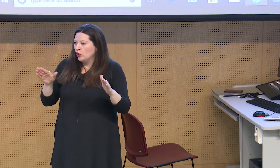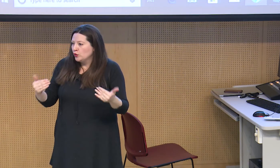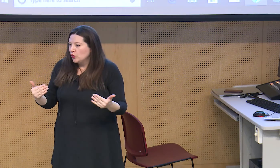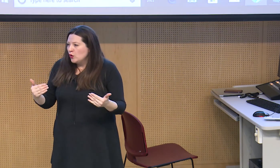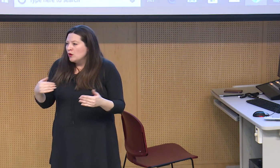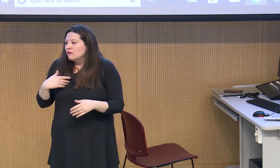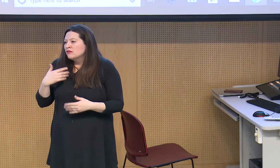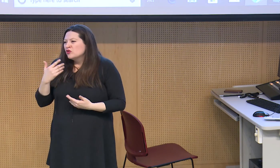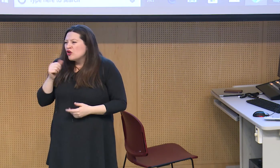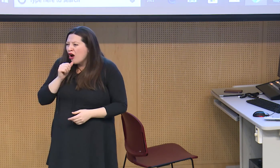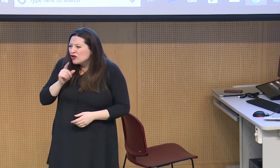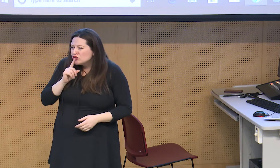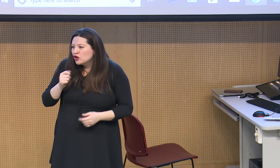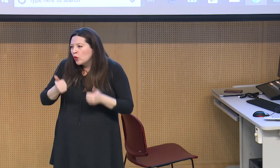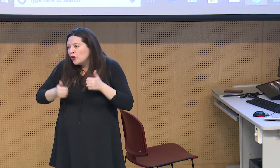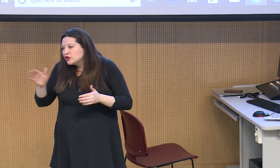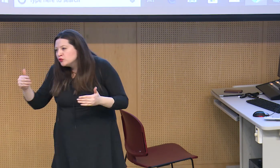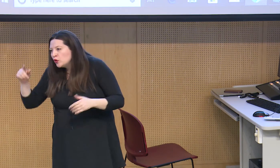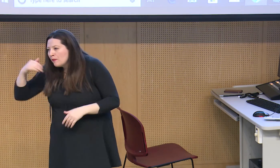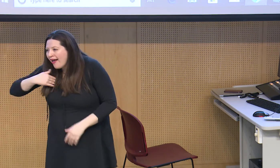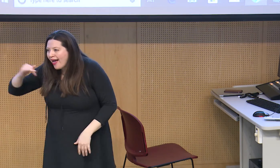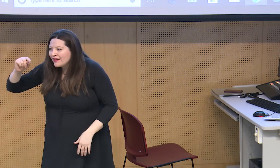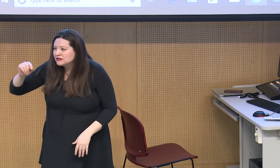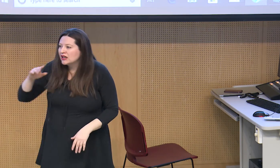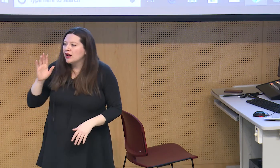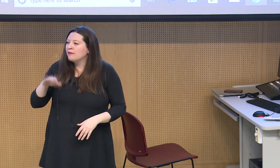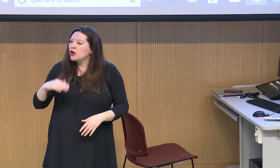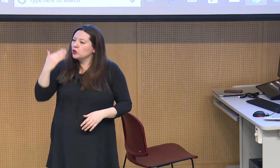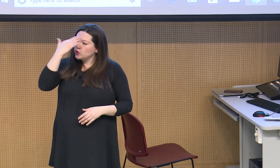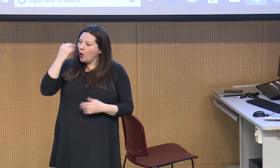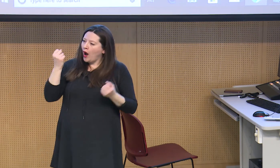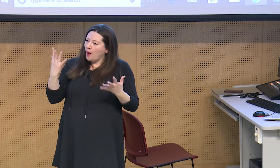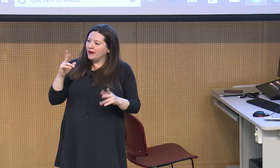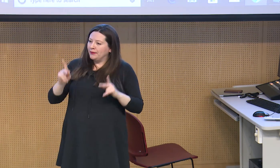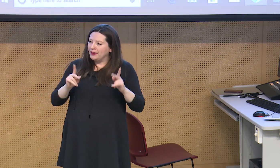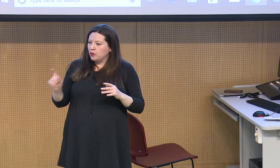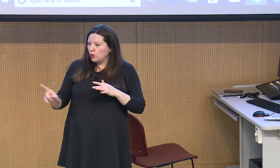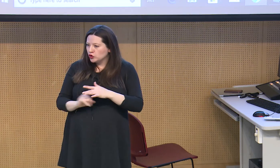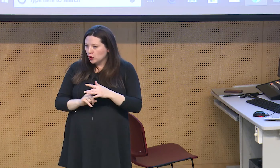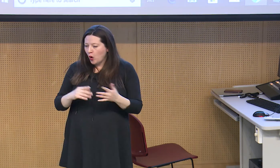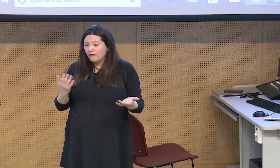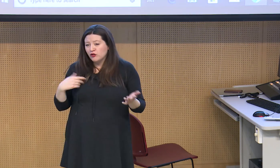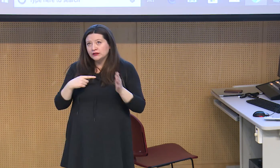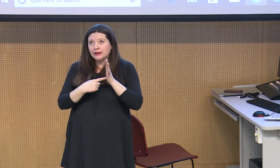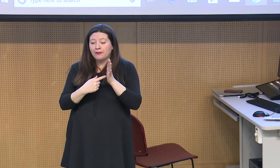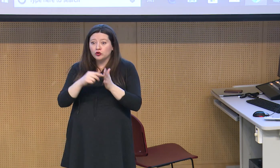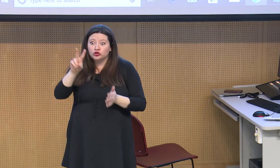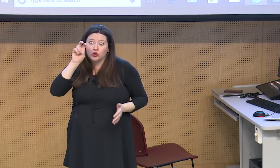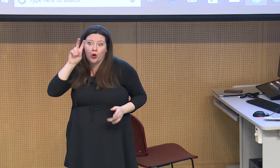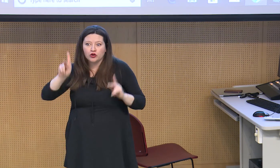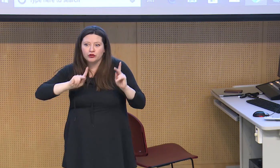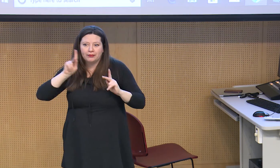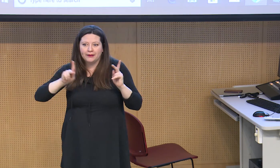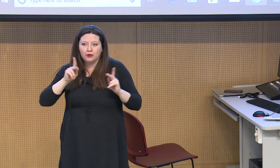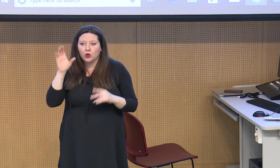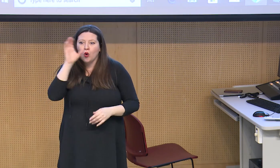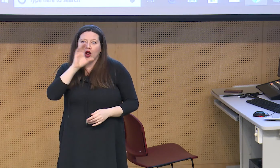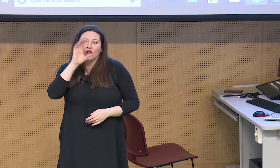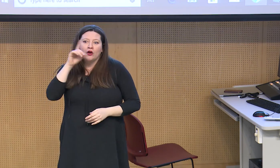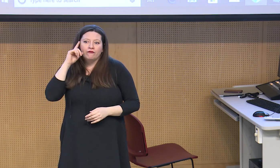You need to know the number, and you're not sure which room has the capacity for how many people you want to come. Let's say you have 200 people coming,